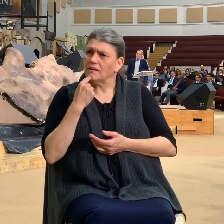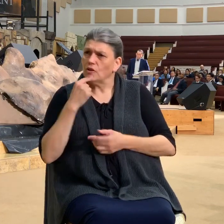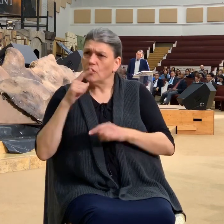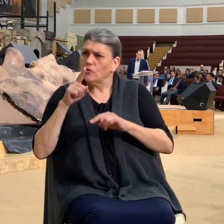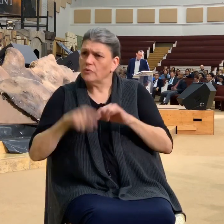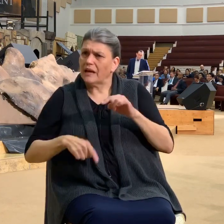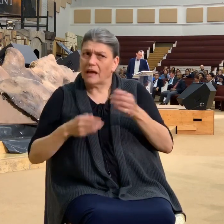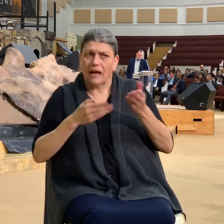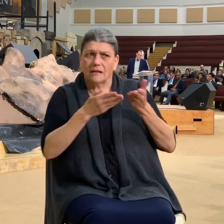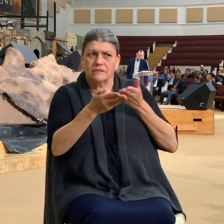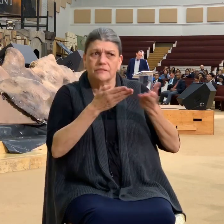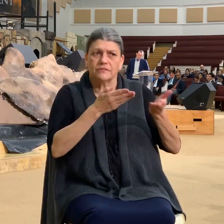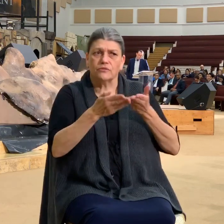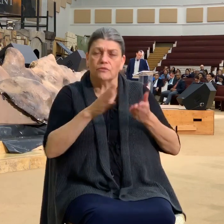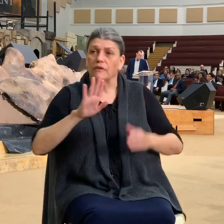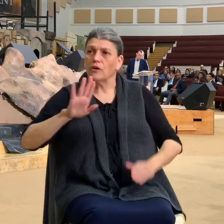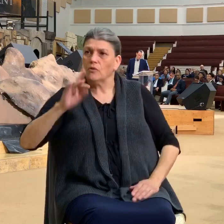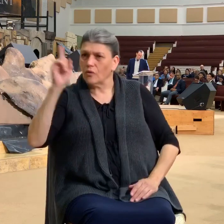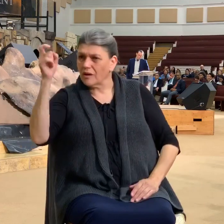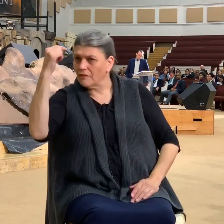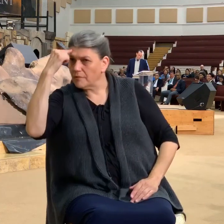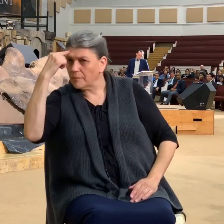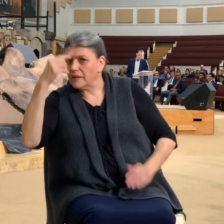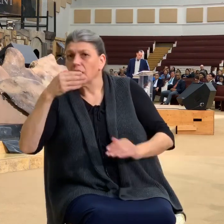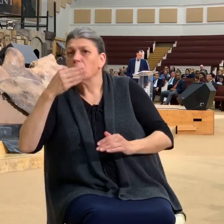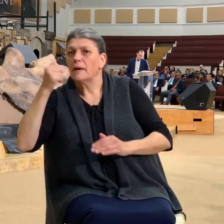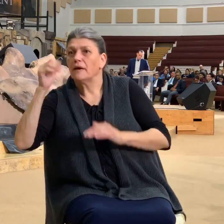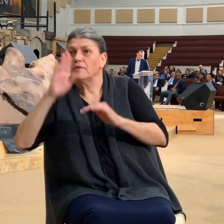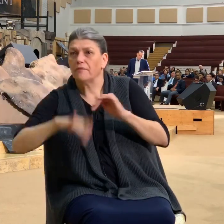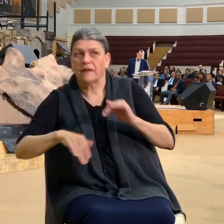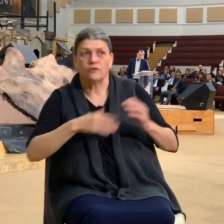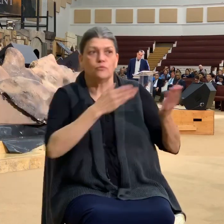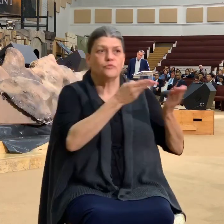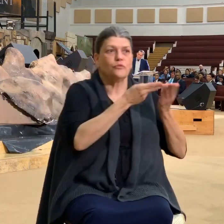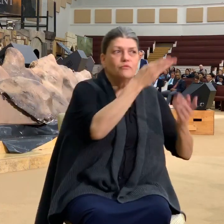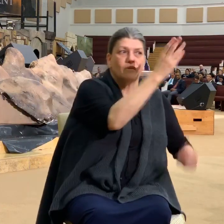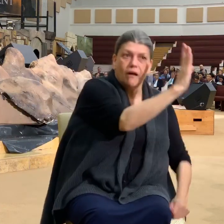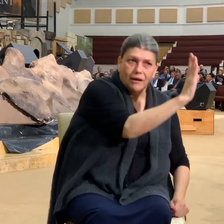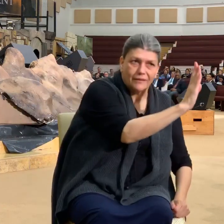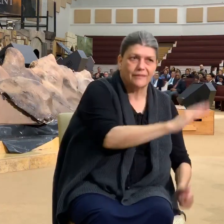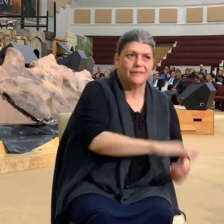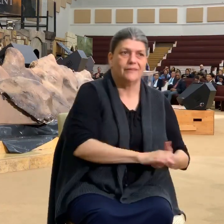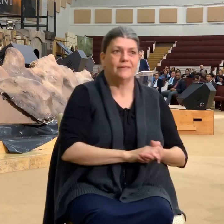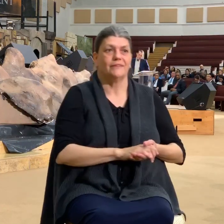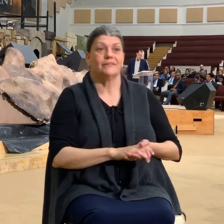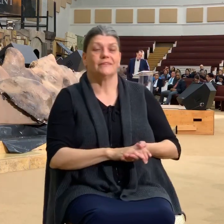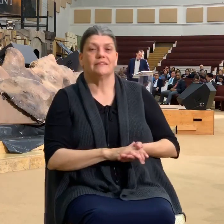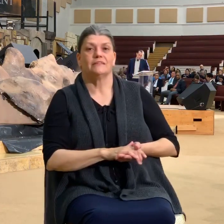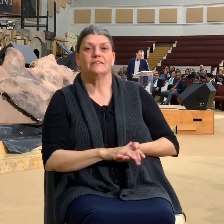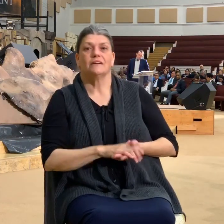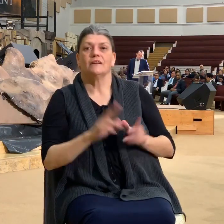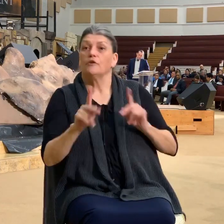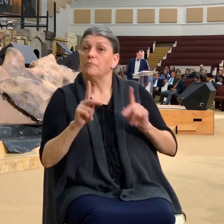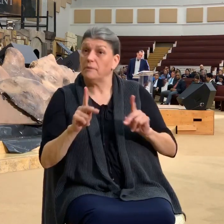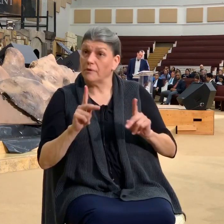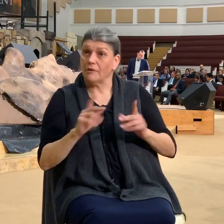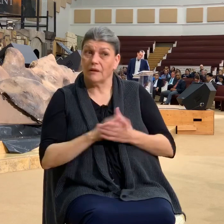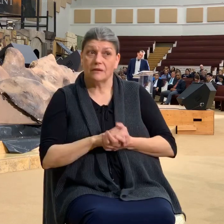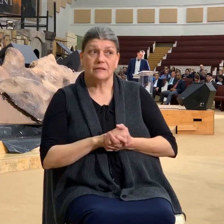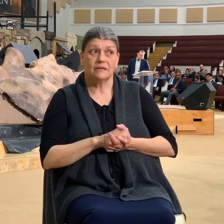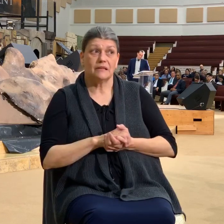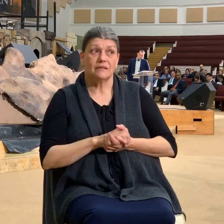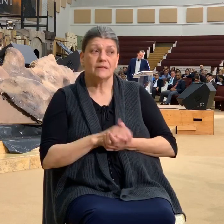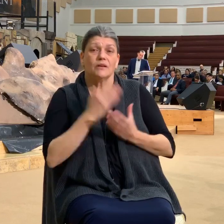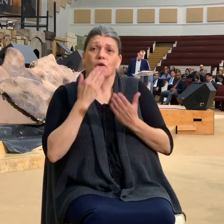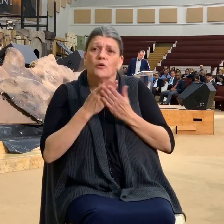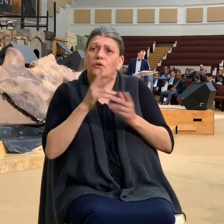you can't serve your government better than you serve me, God says. And so this is the reason people, it's good